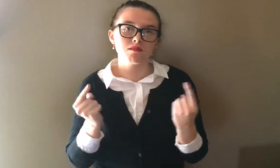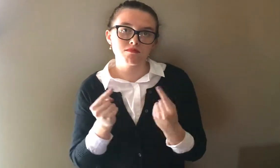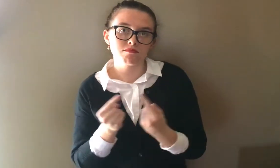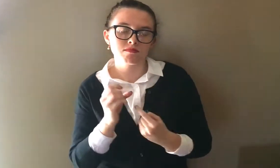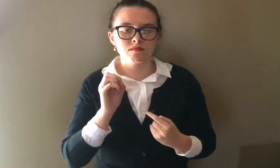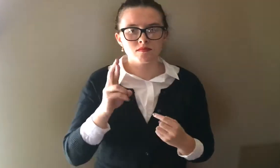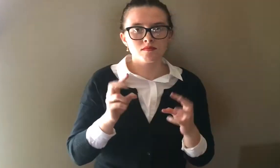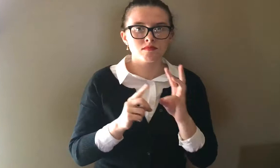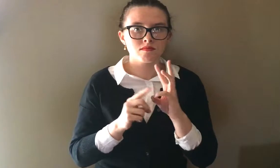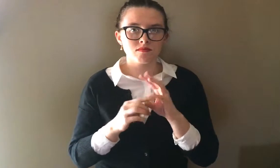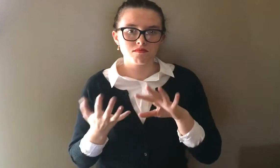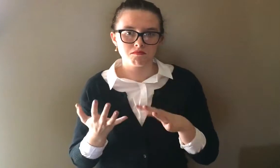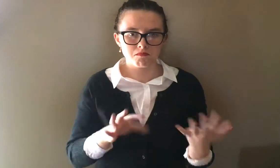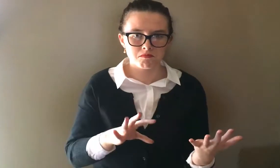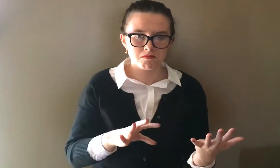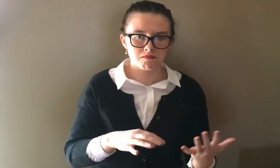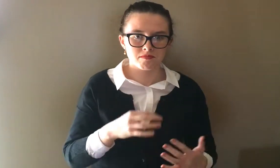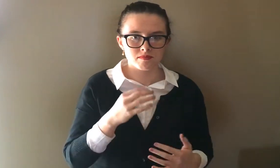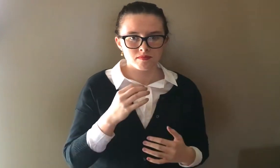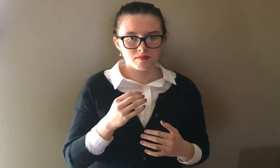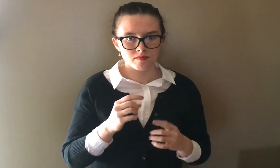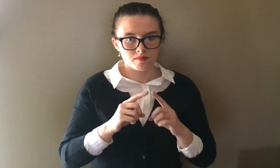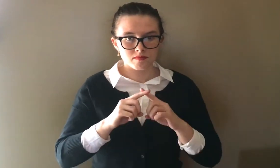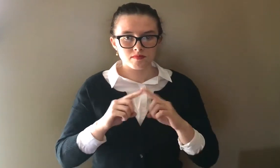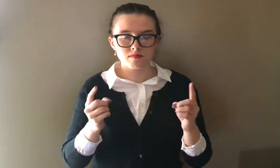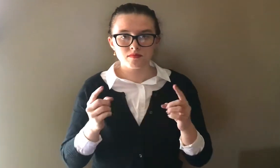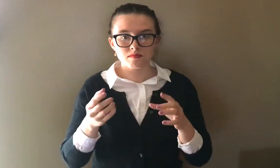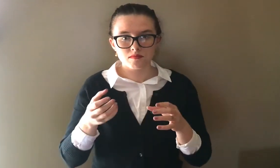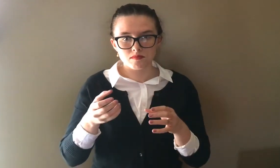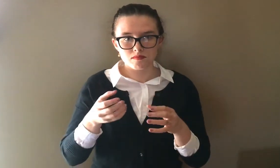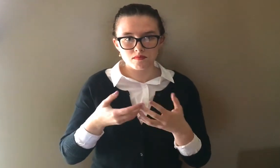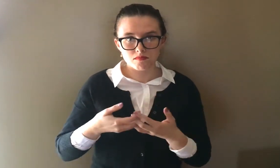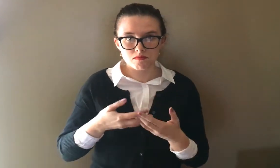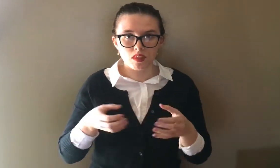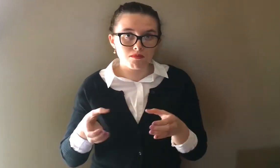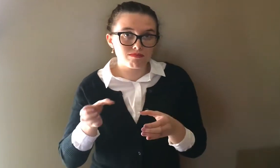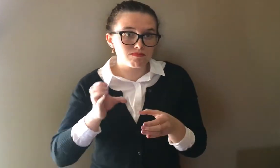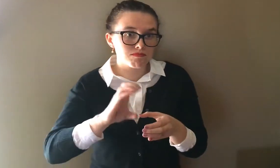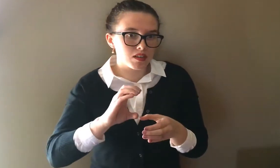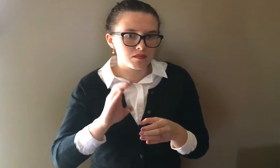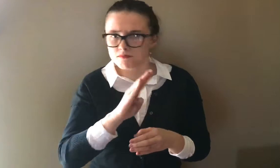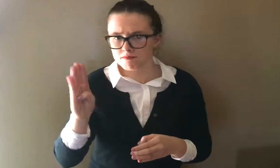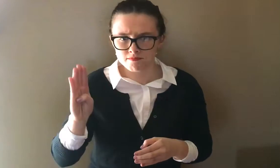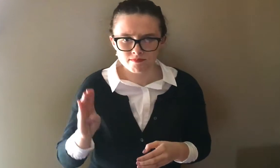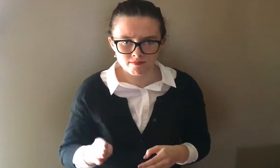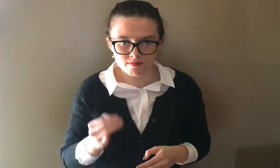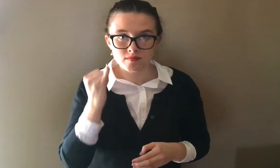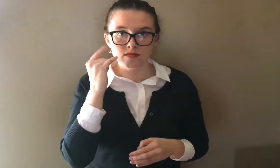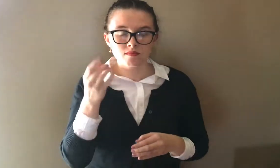injury, or even death. Never pour in different liquids. This action could result in injury